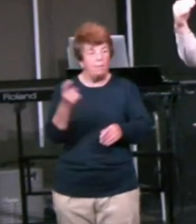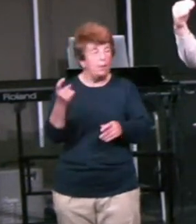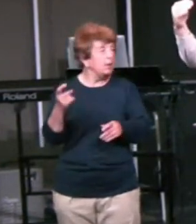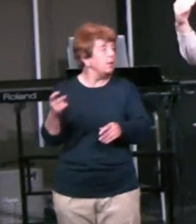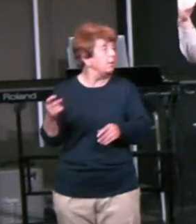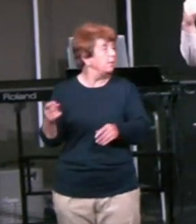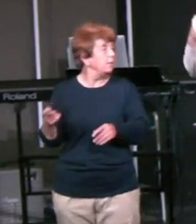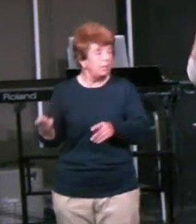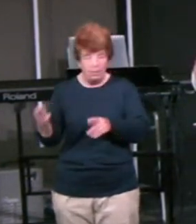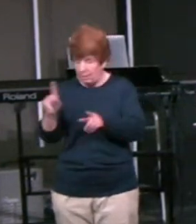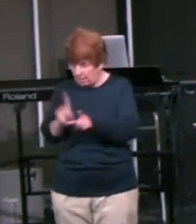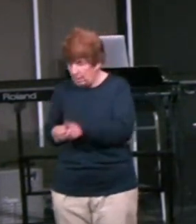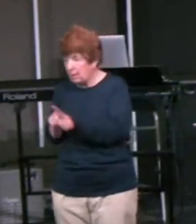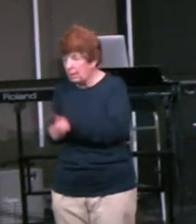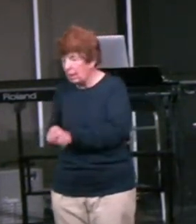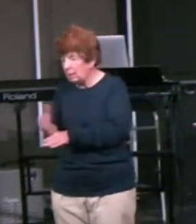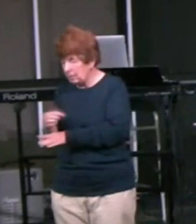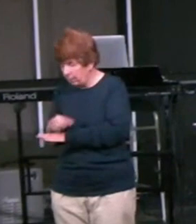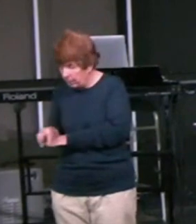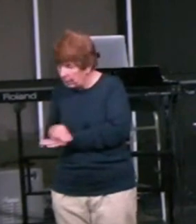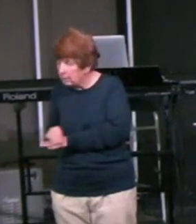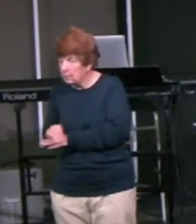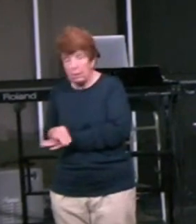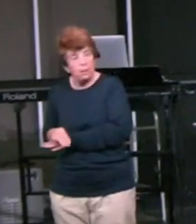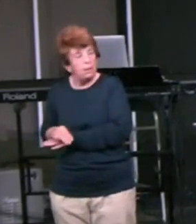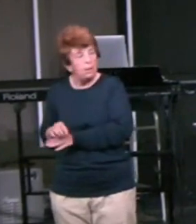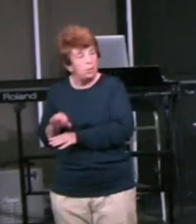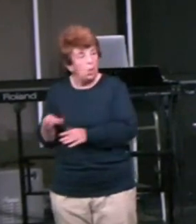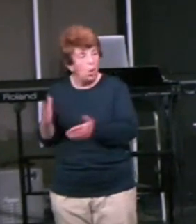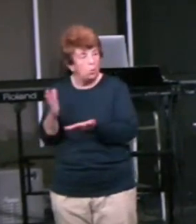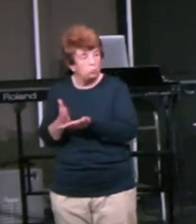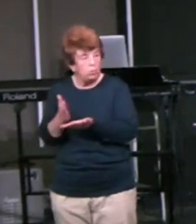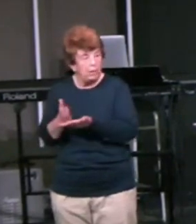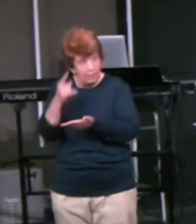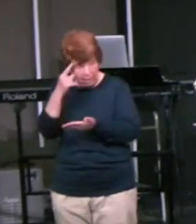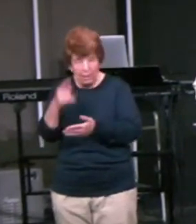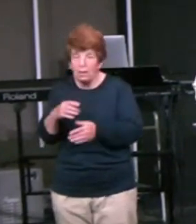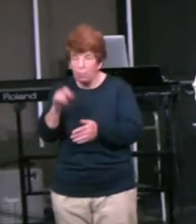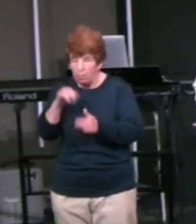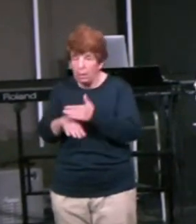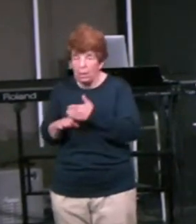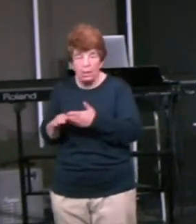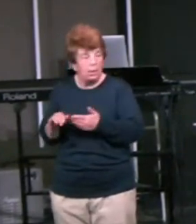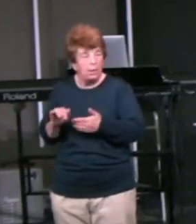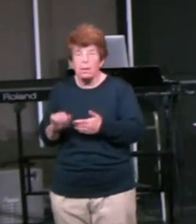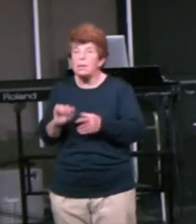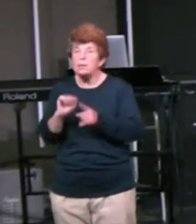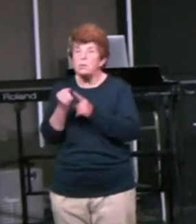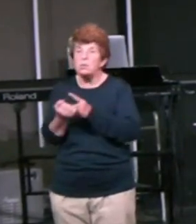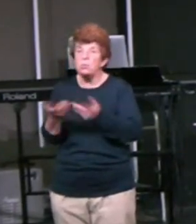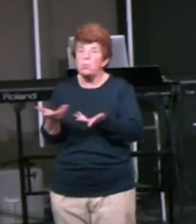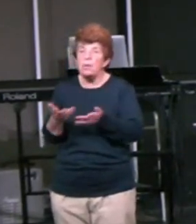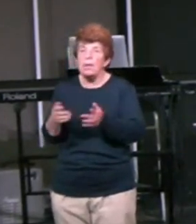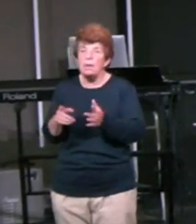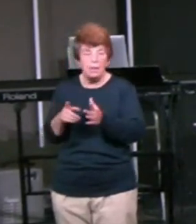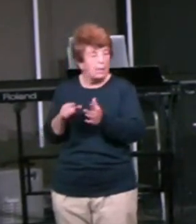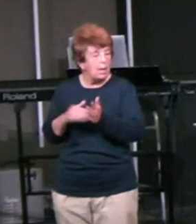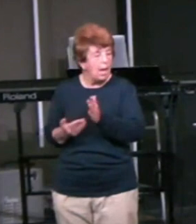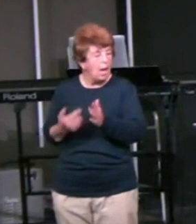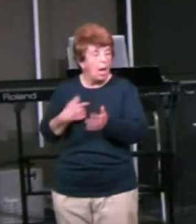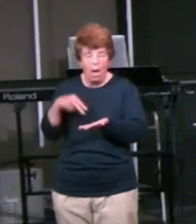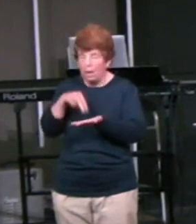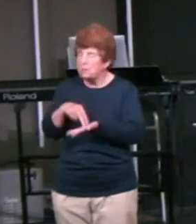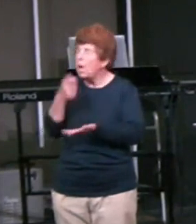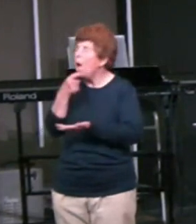through those years of ministry, not really expecting to be in the position that we are in now, I stand